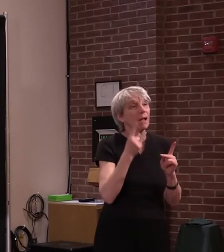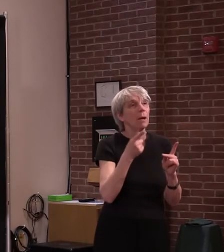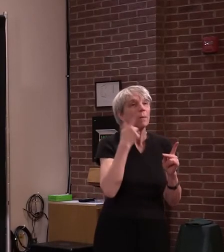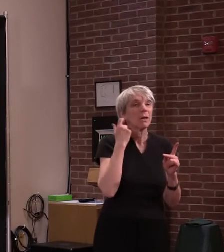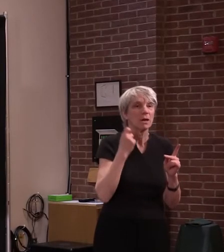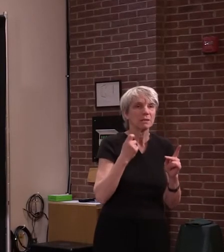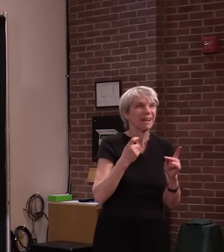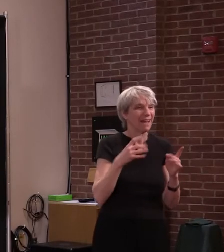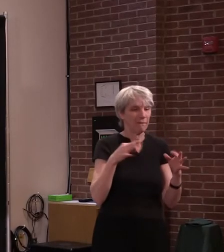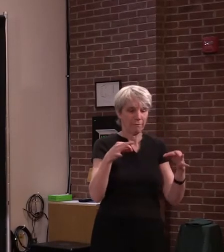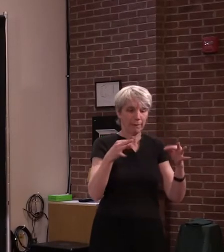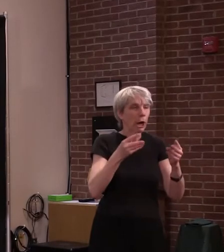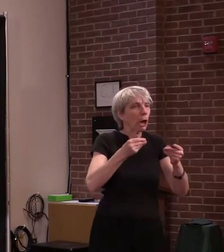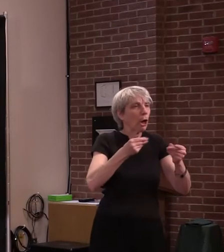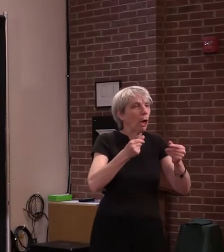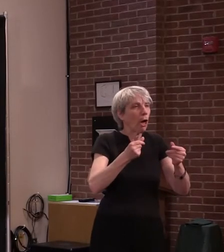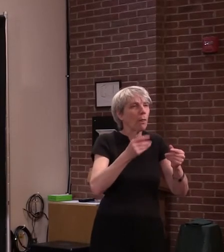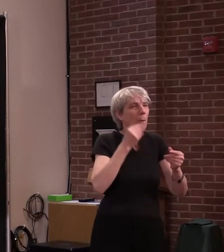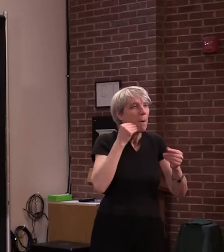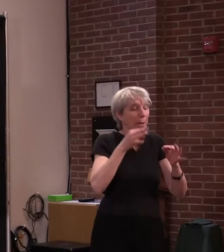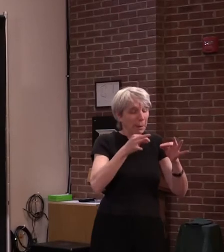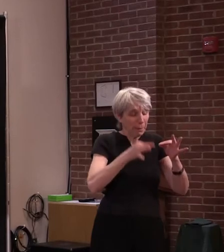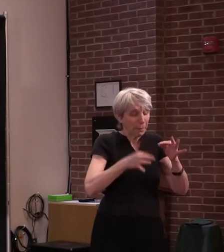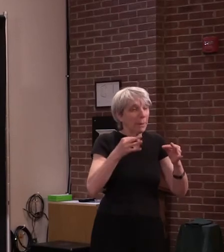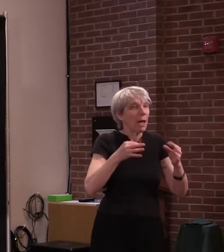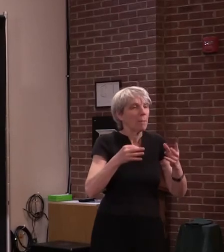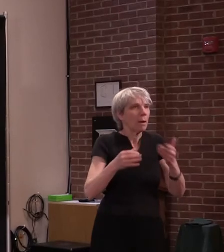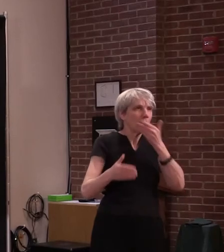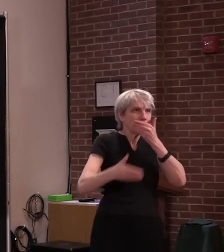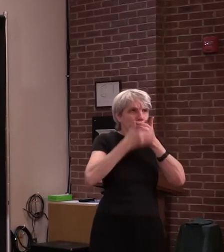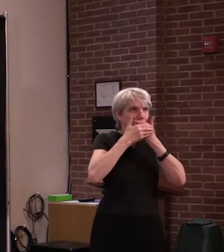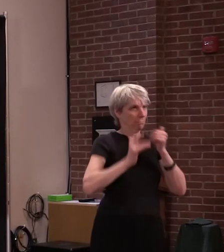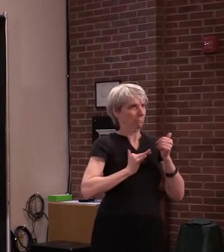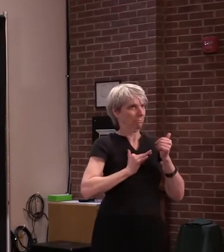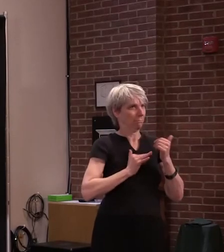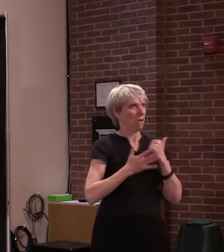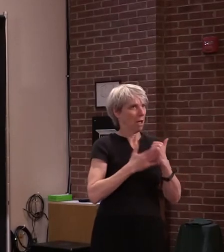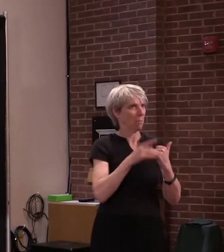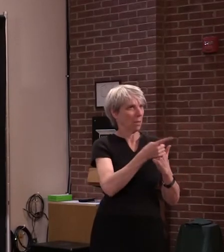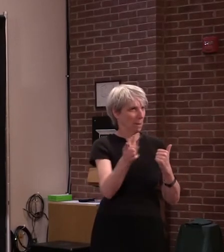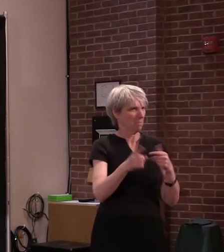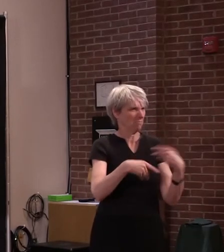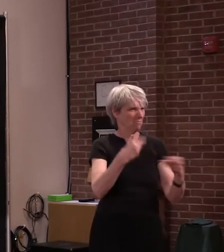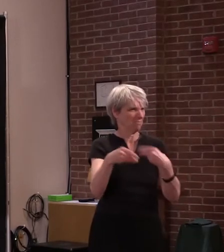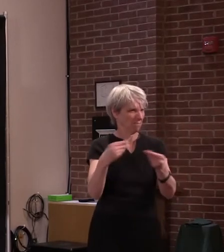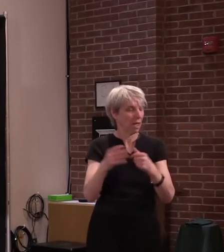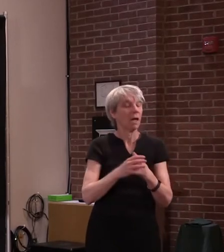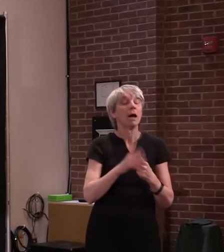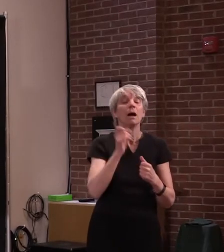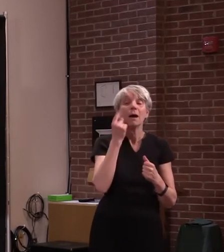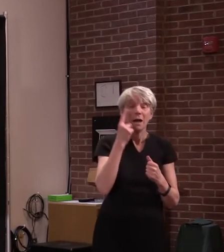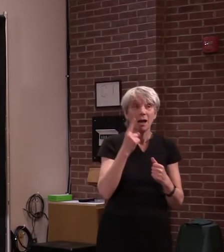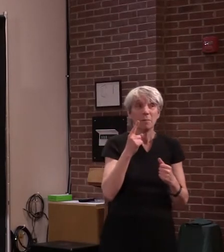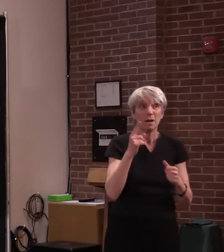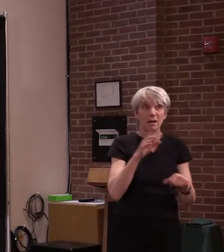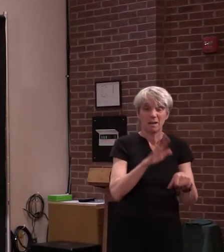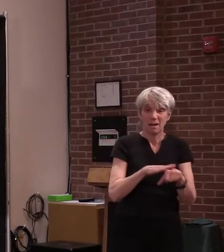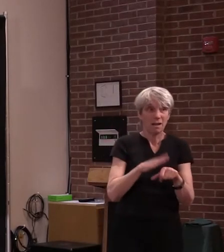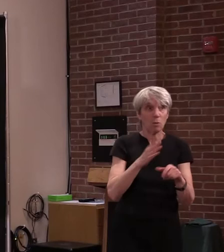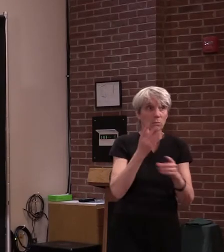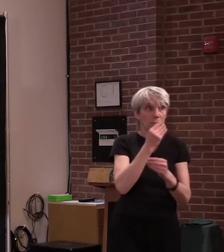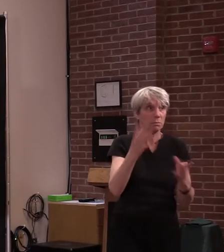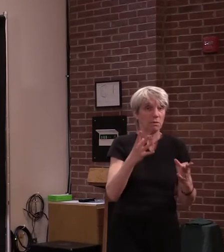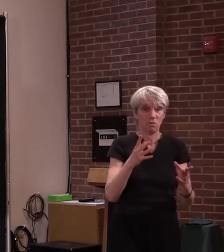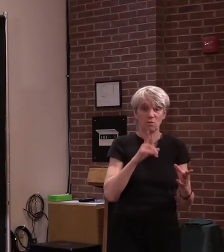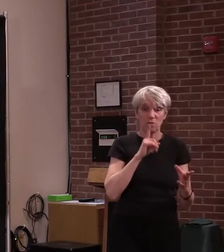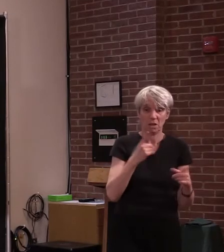make with their masking. But equally important of note is that we have not heard or seen any shortages at this